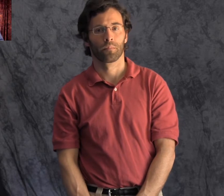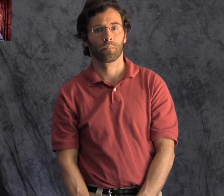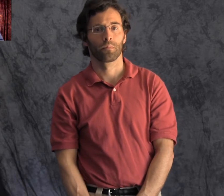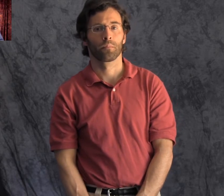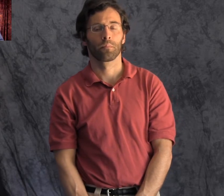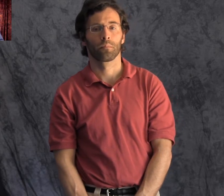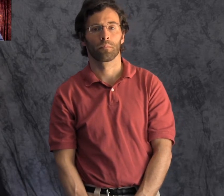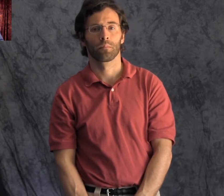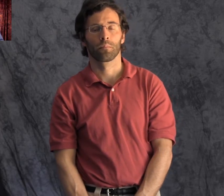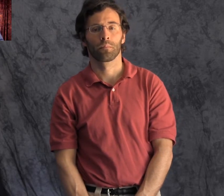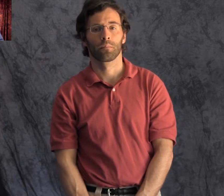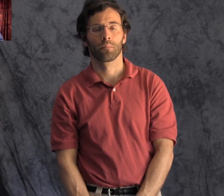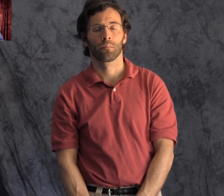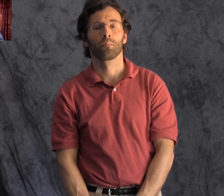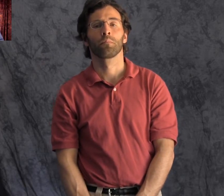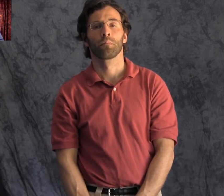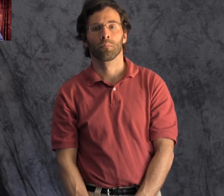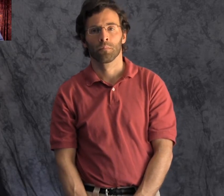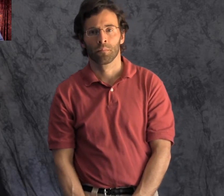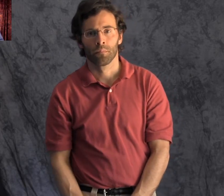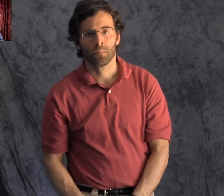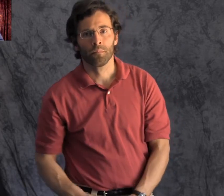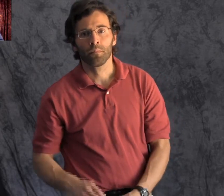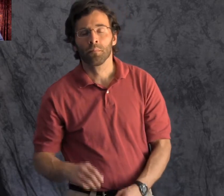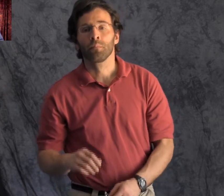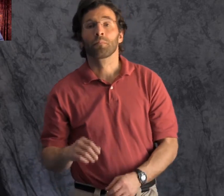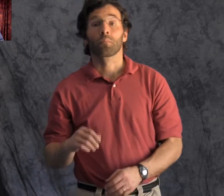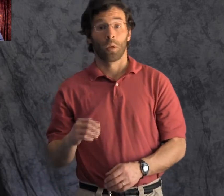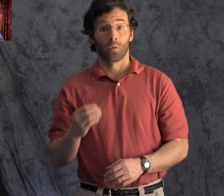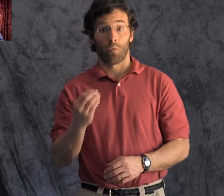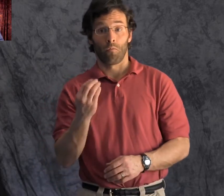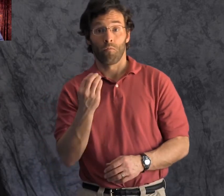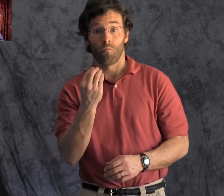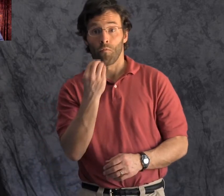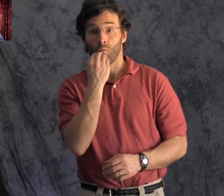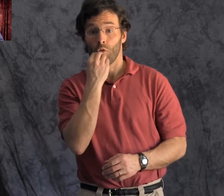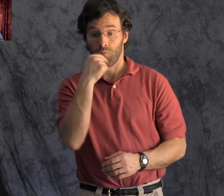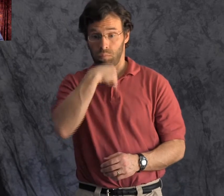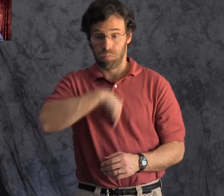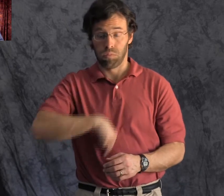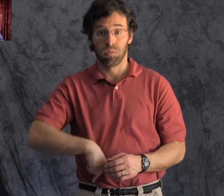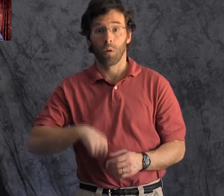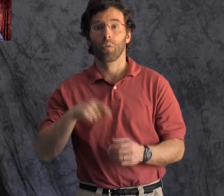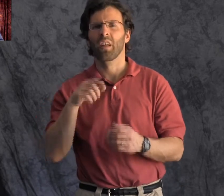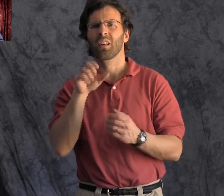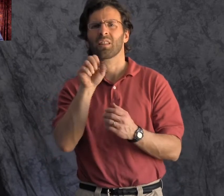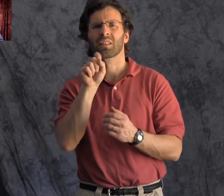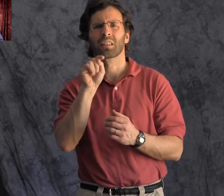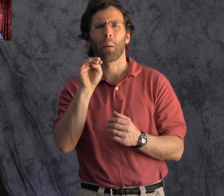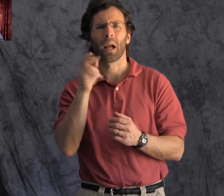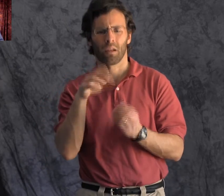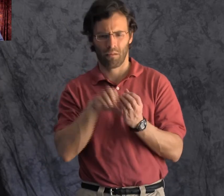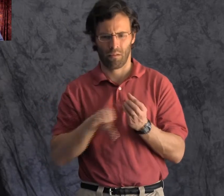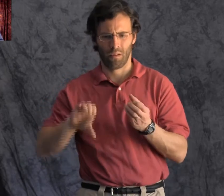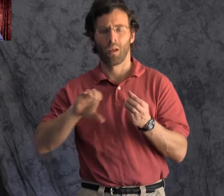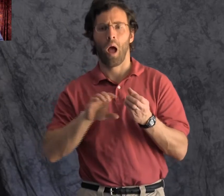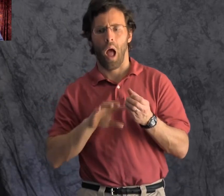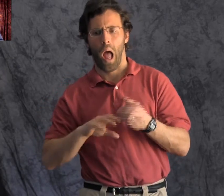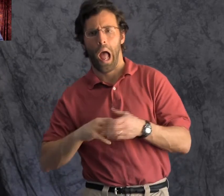small intestine. In the small intestine, chemical digestion will be very fine-tuned. We'll break our